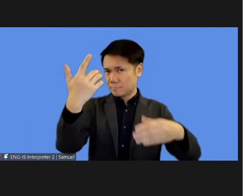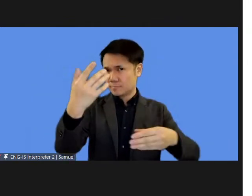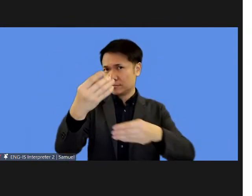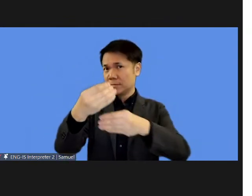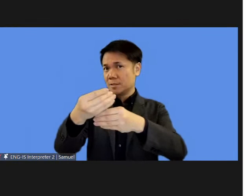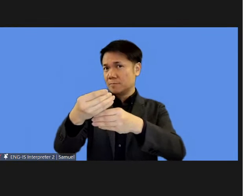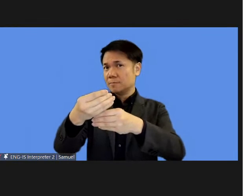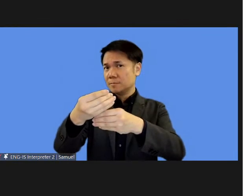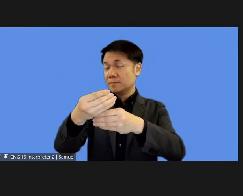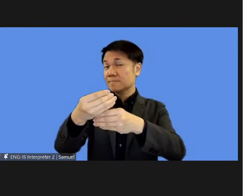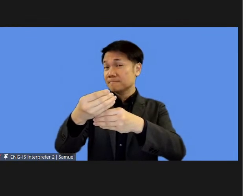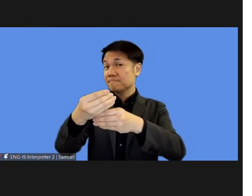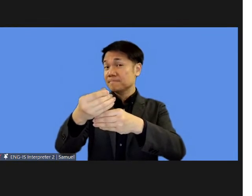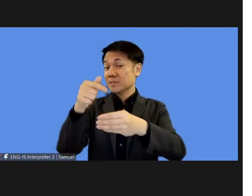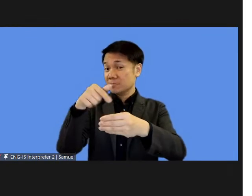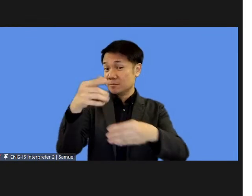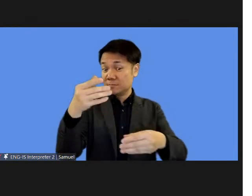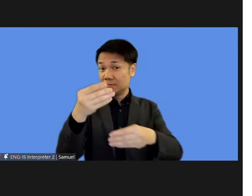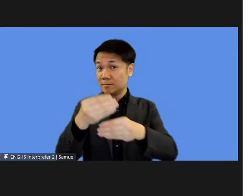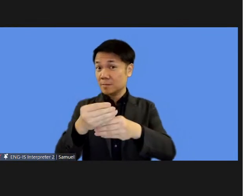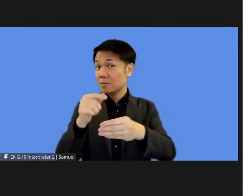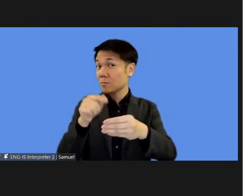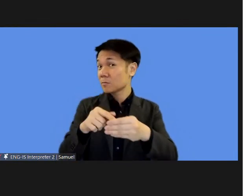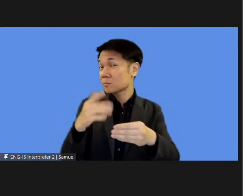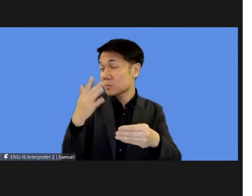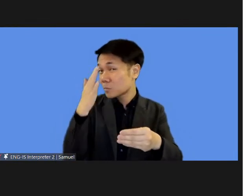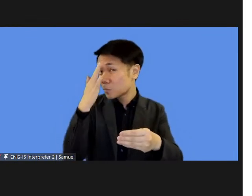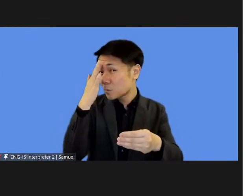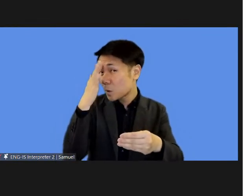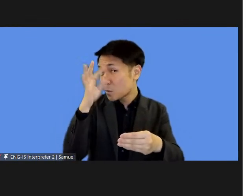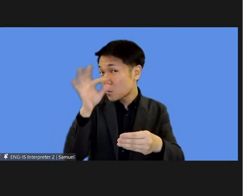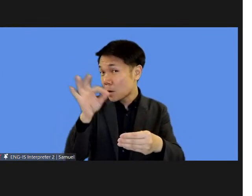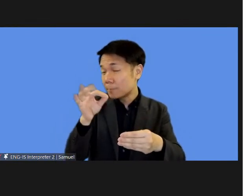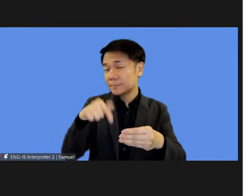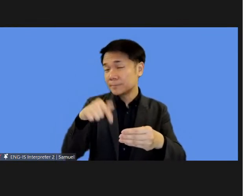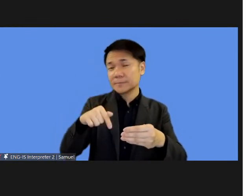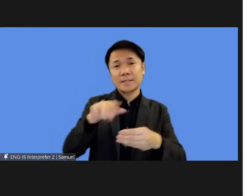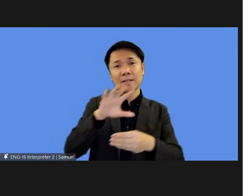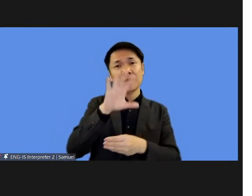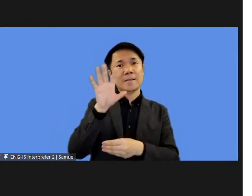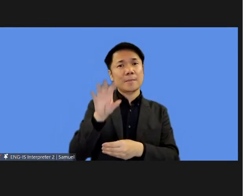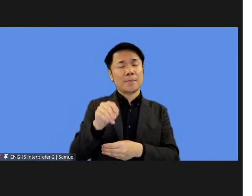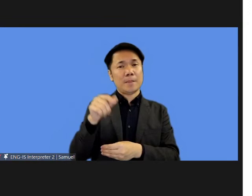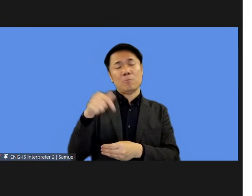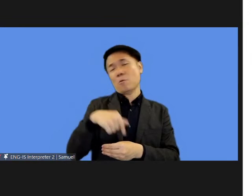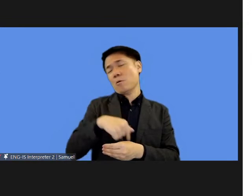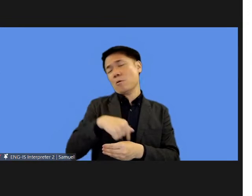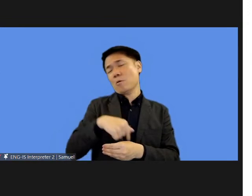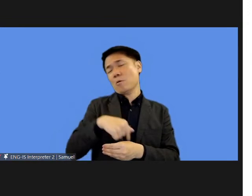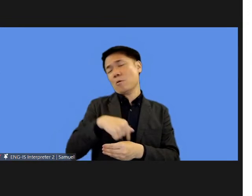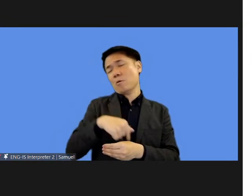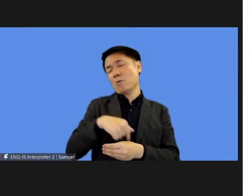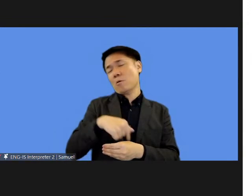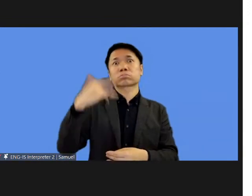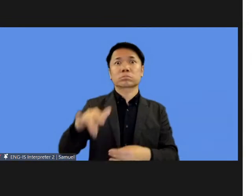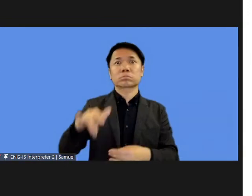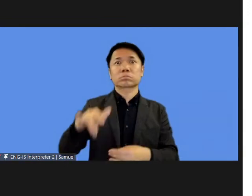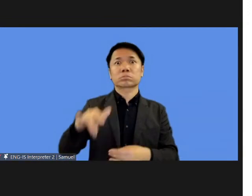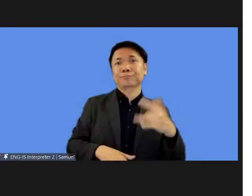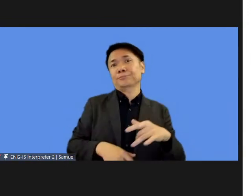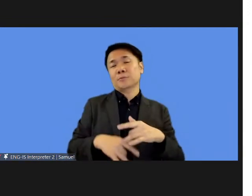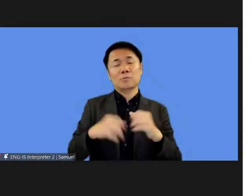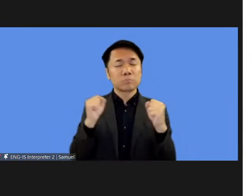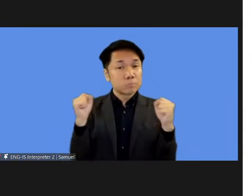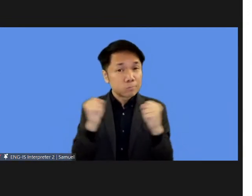Africa, that has 365 days of sunshine, and when we saw